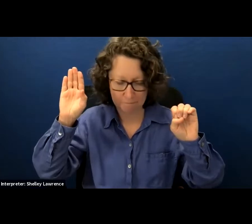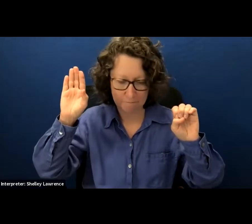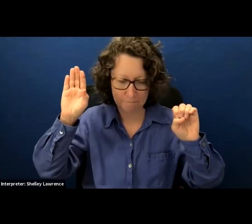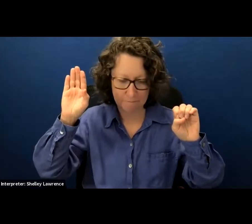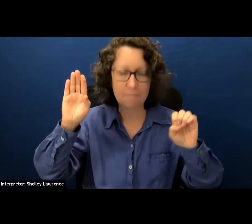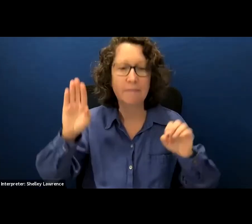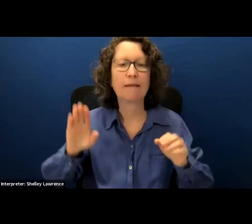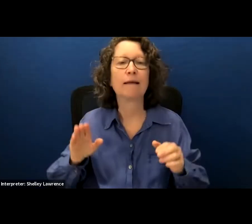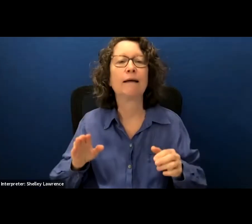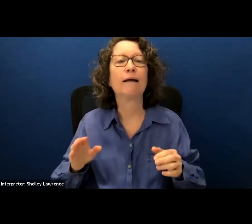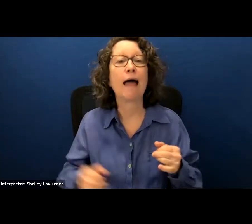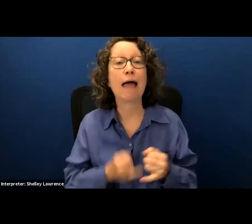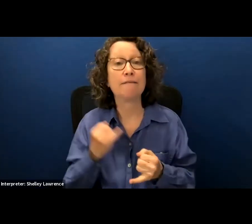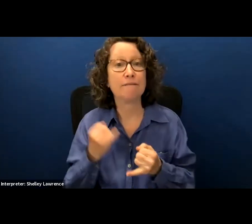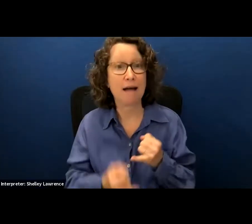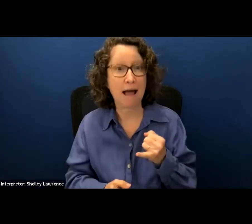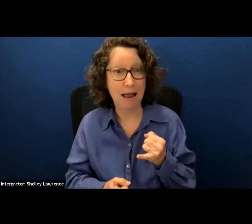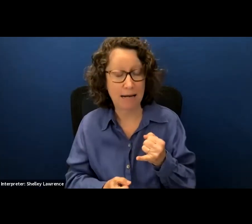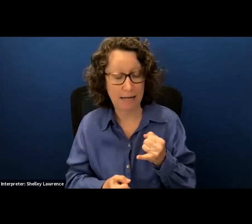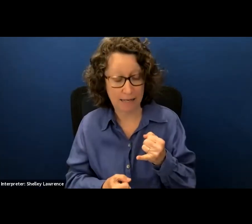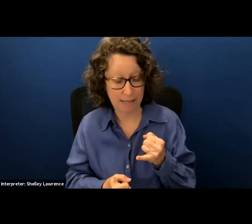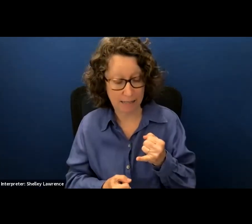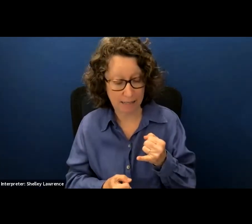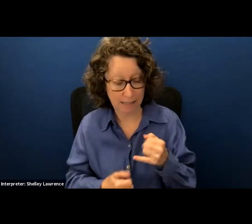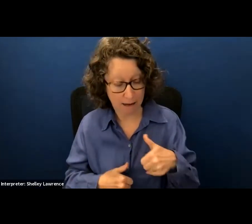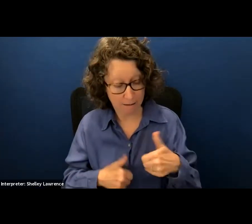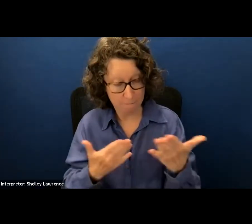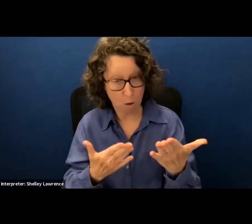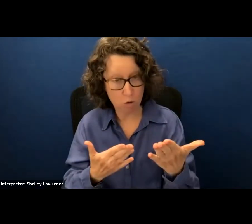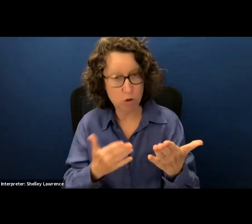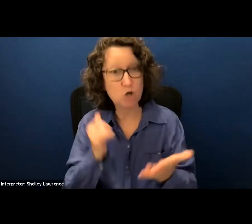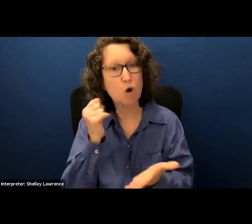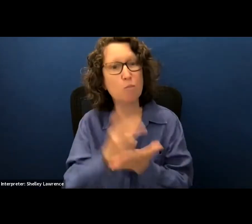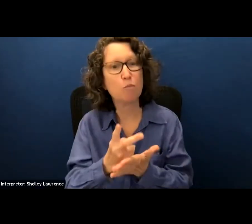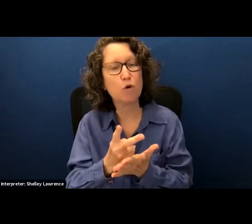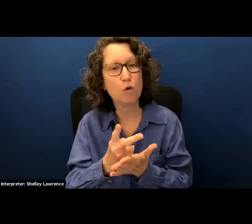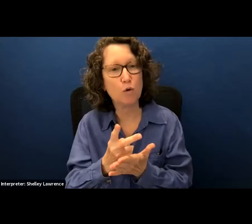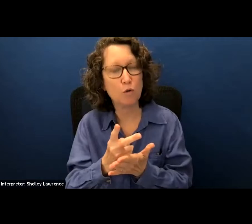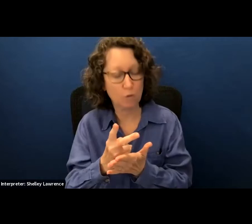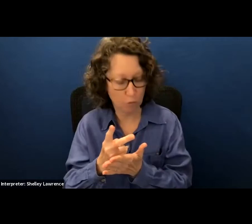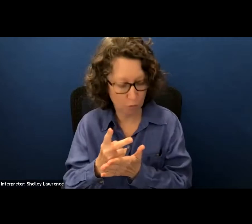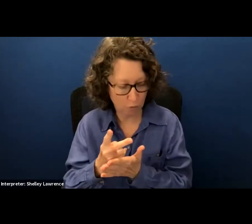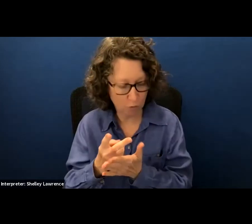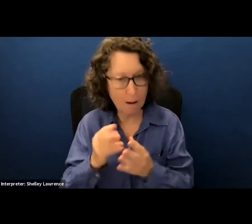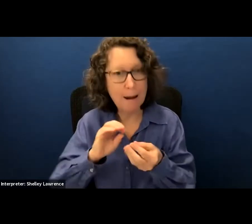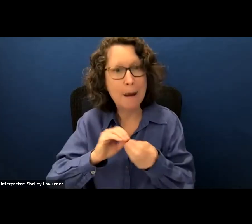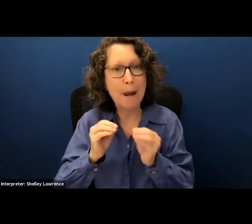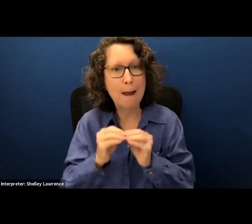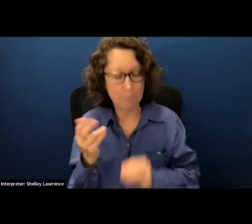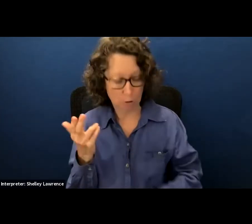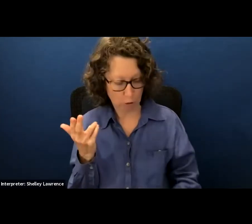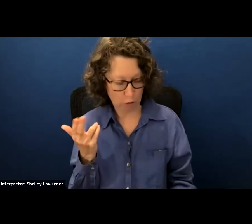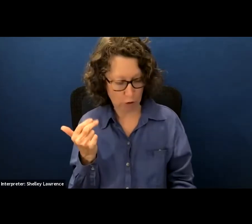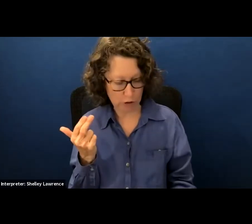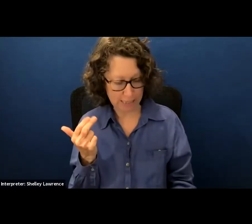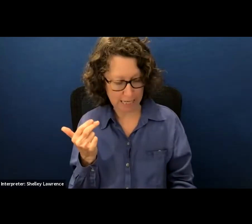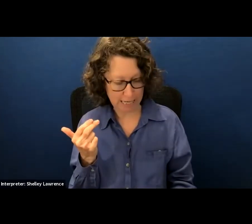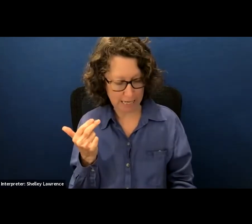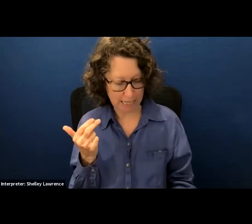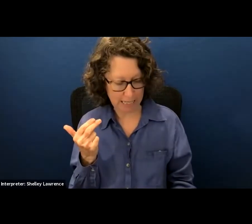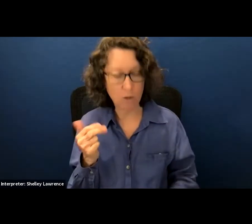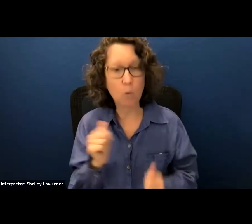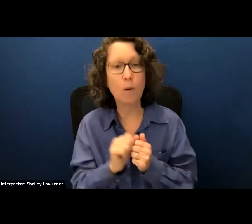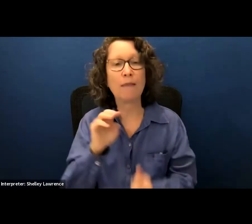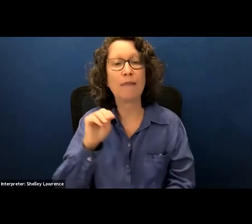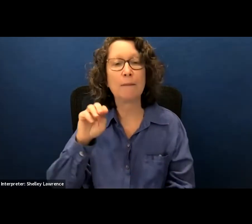And finally, I'd like to put forth a motion to approve the consent agenda item number 13 with Ms.